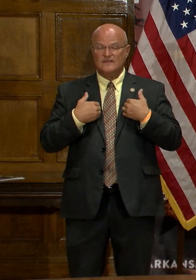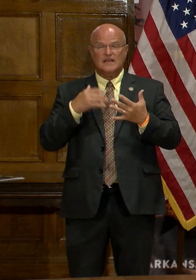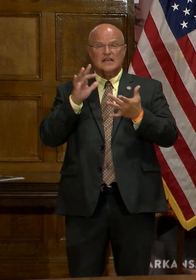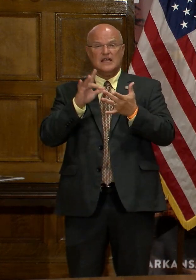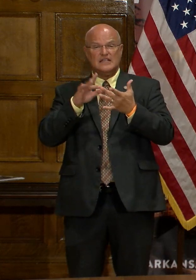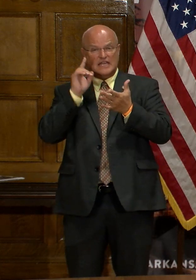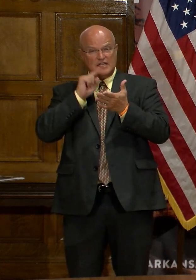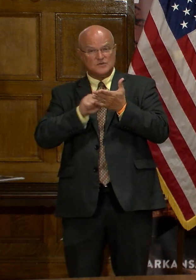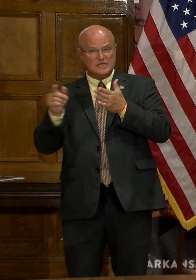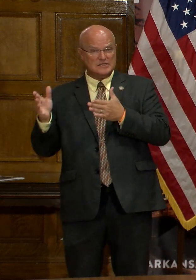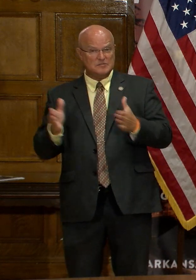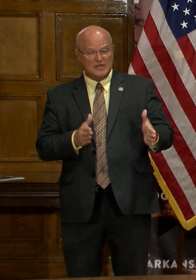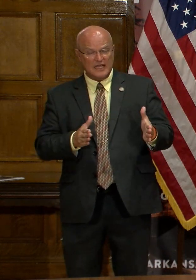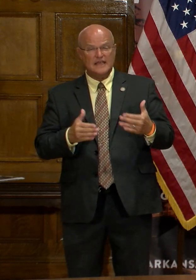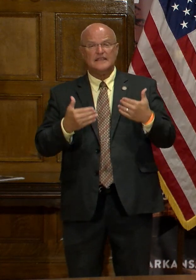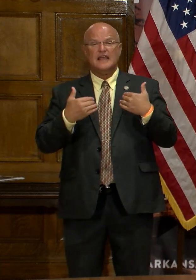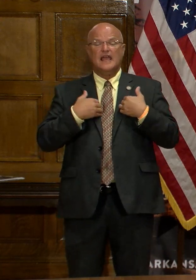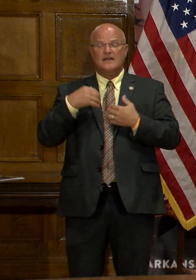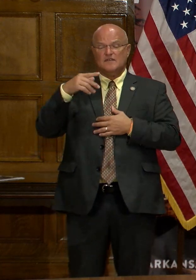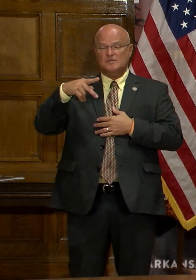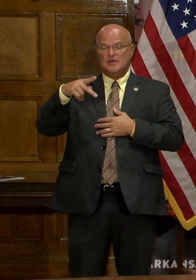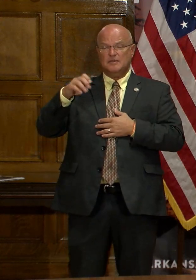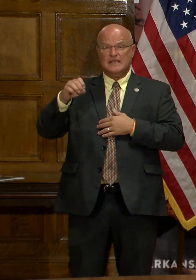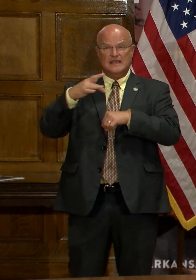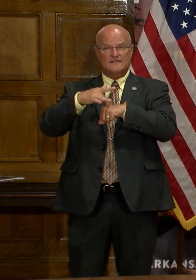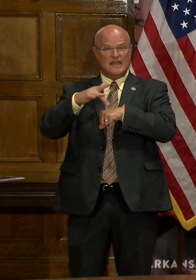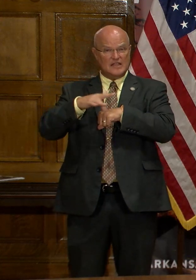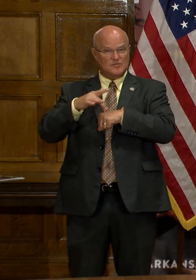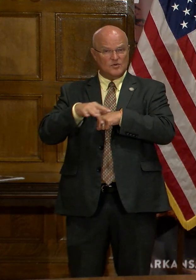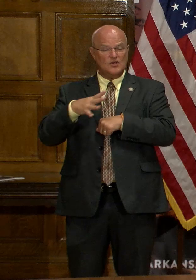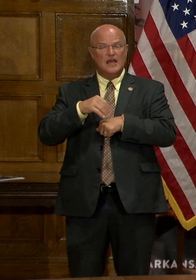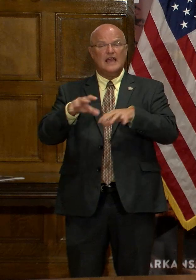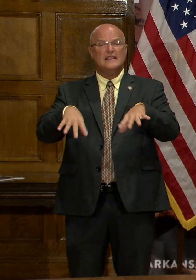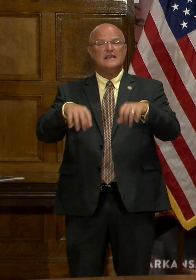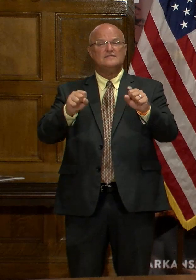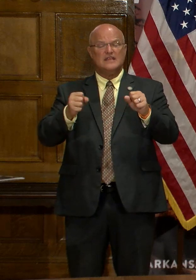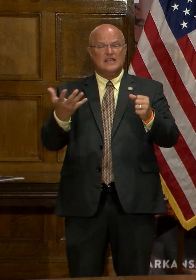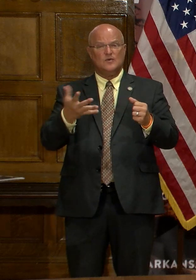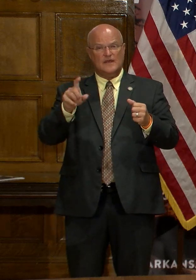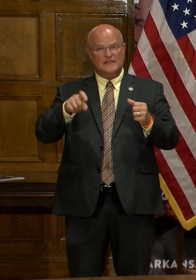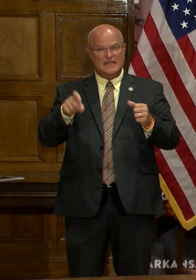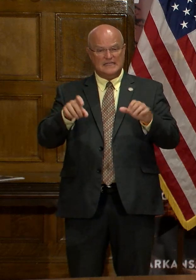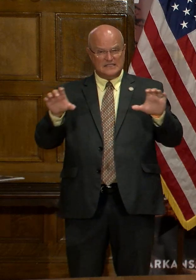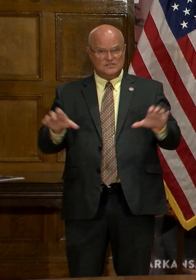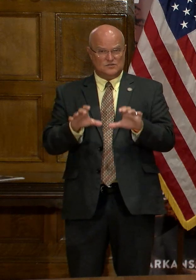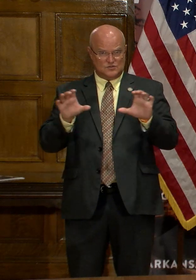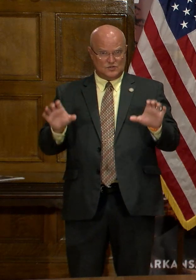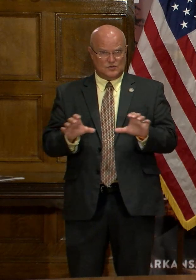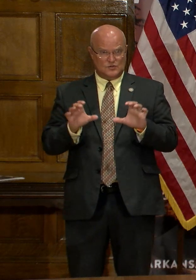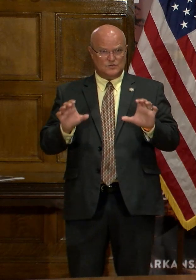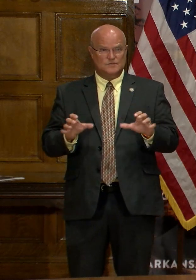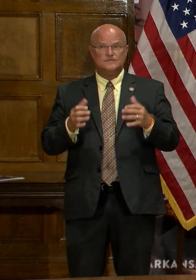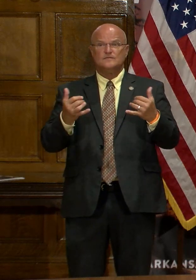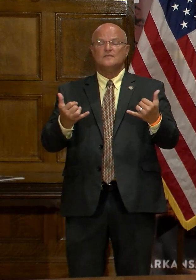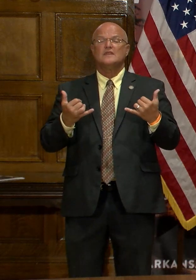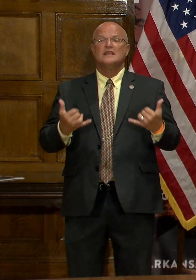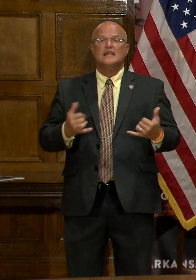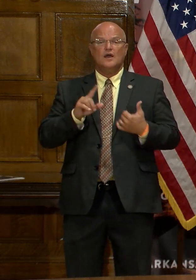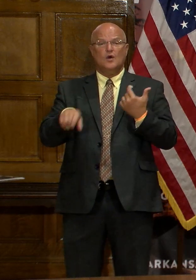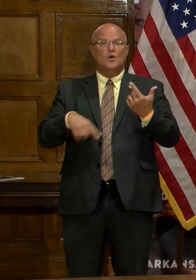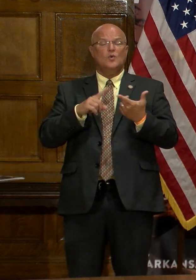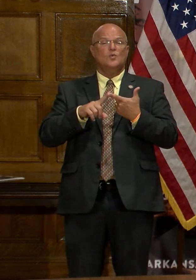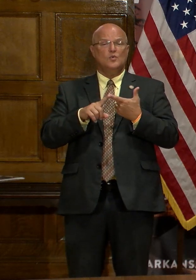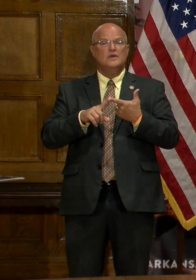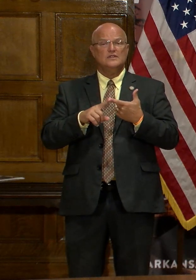plan. They have PPE available, and they've taken the measures that they need to. Now, whenever